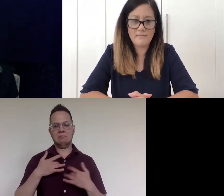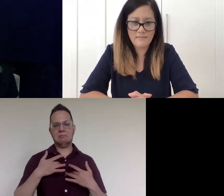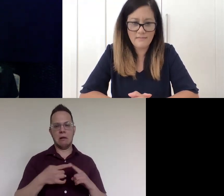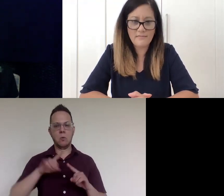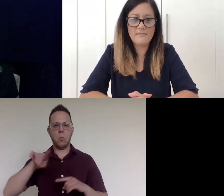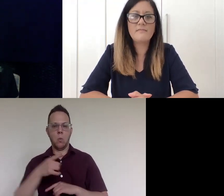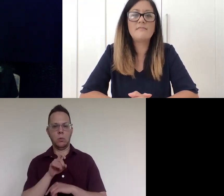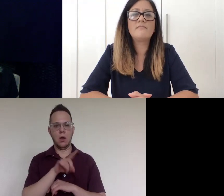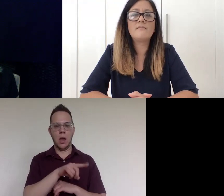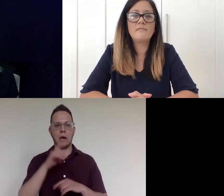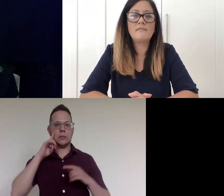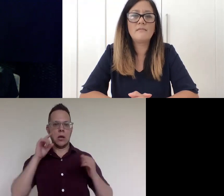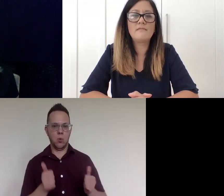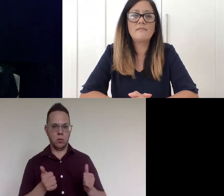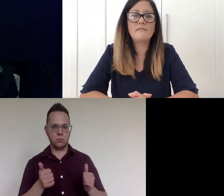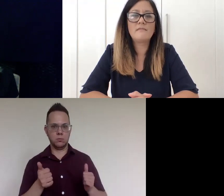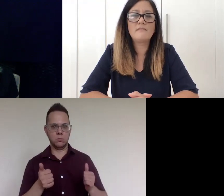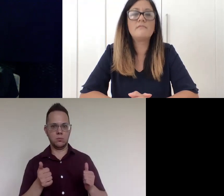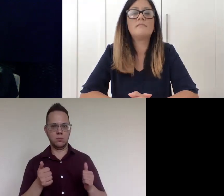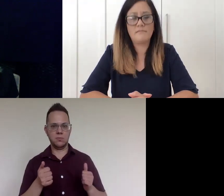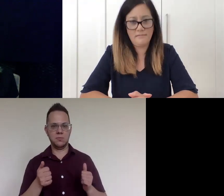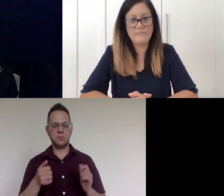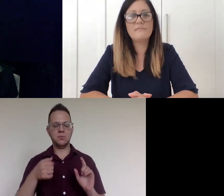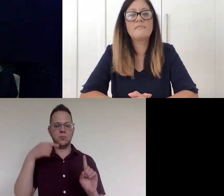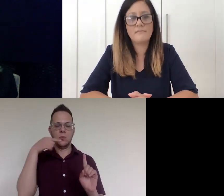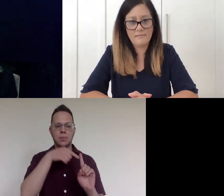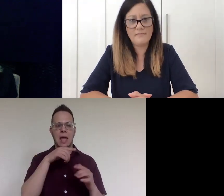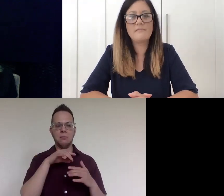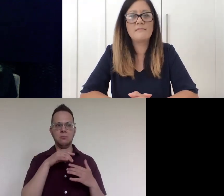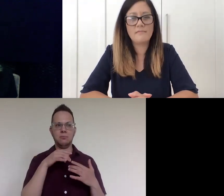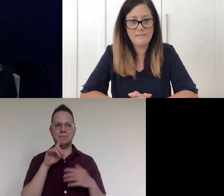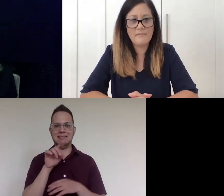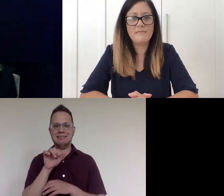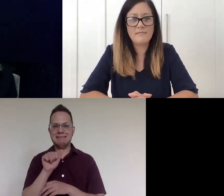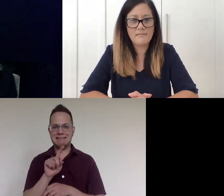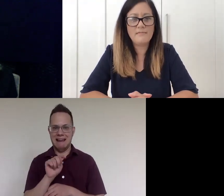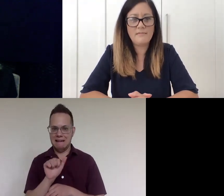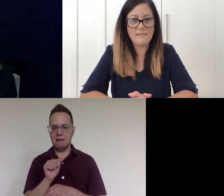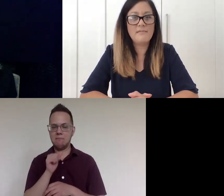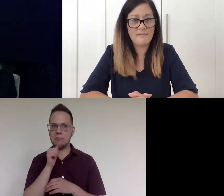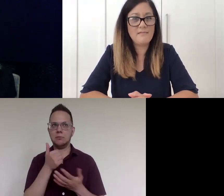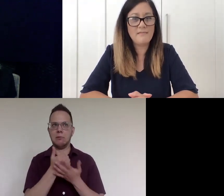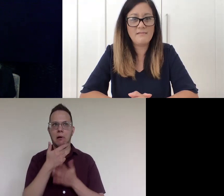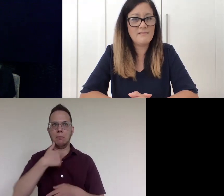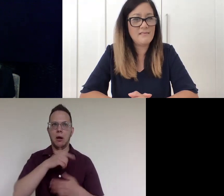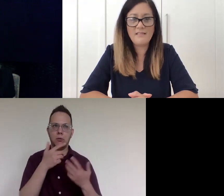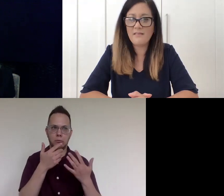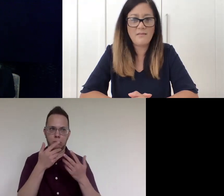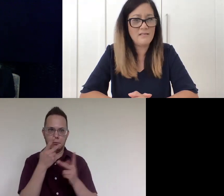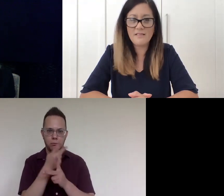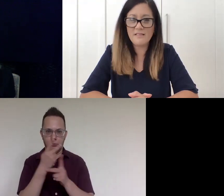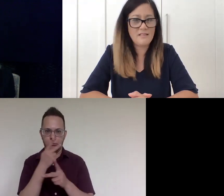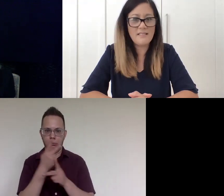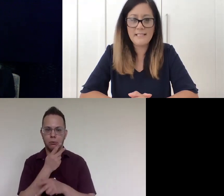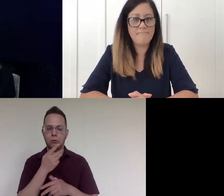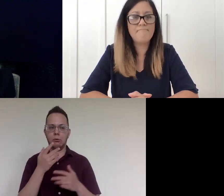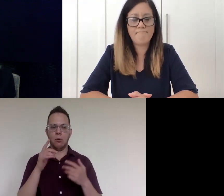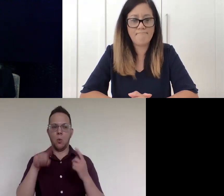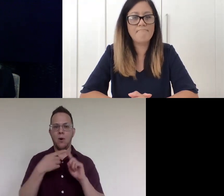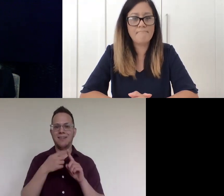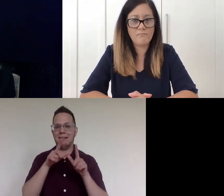to English, and they don't distinguish deaf and hard of hearing people. They just say hearing loss, and that's a